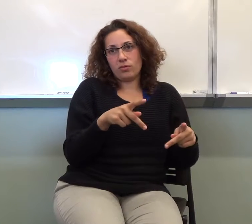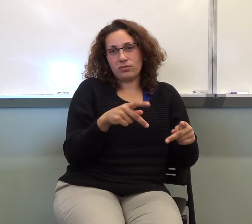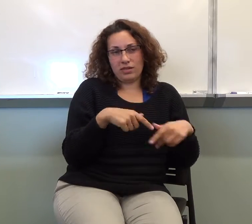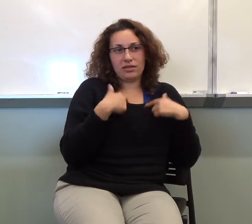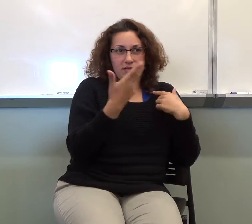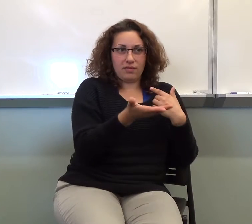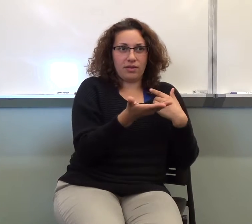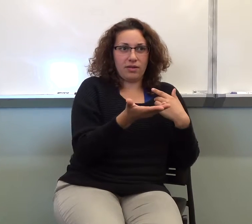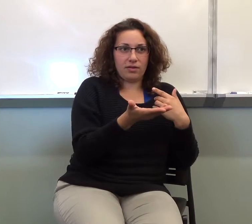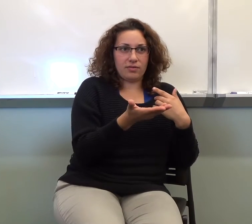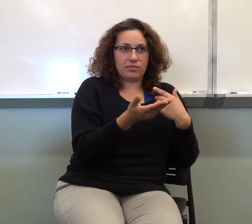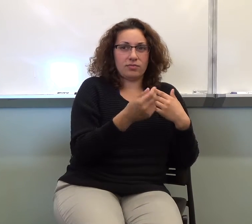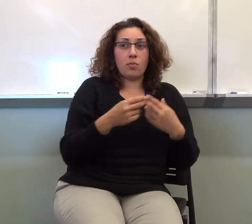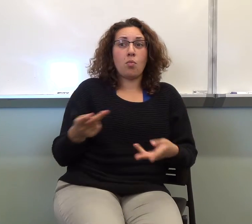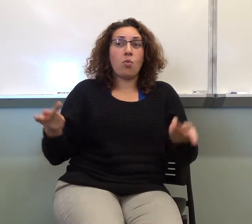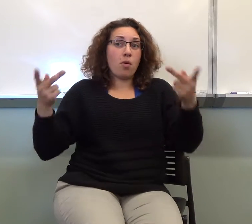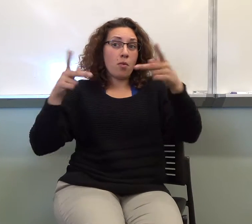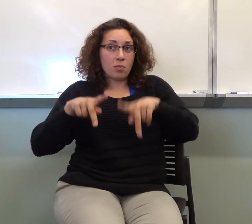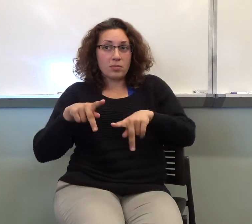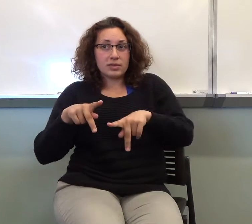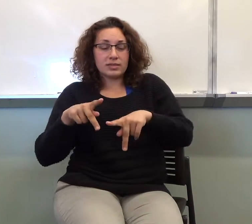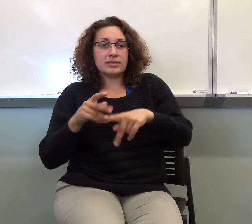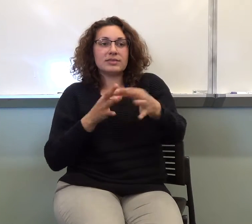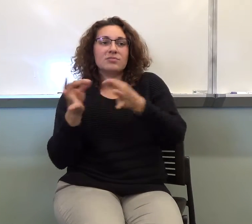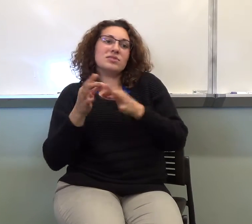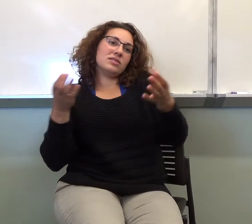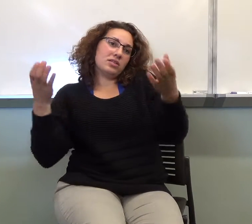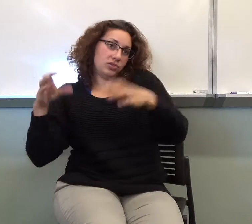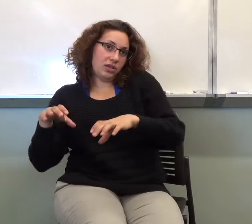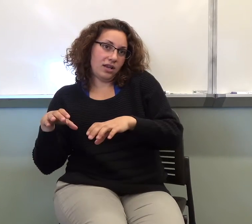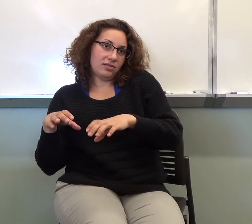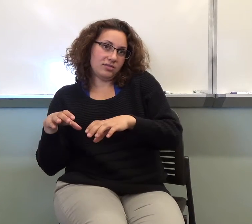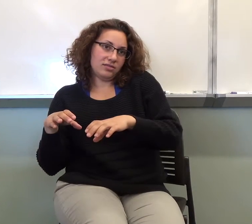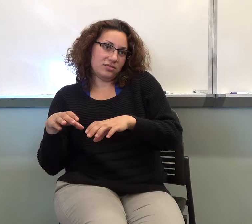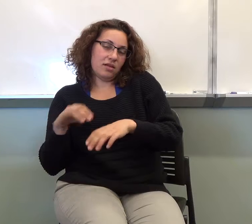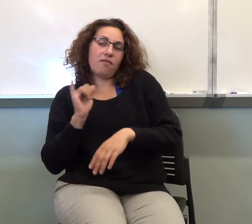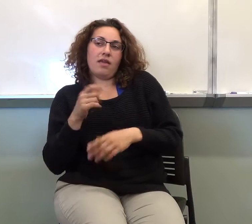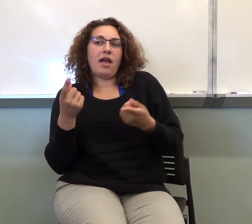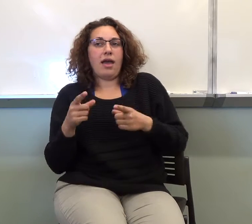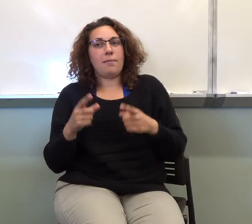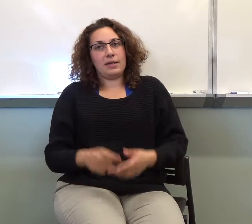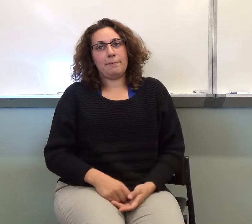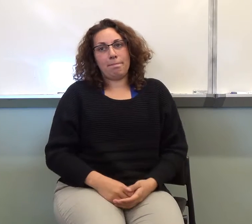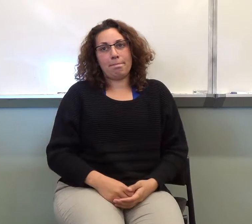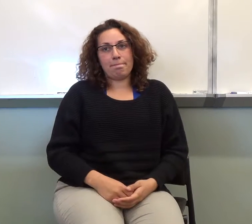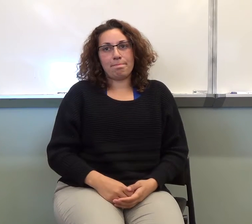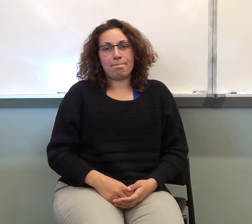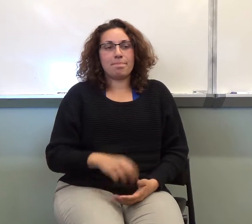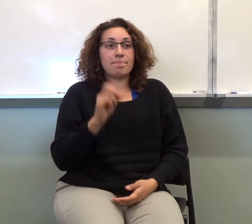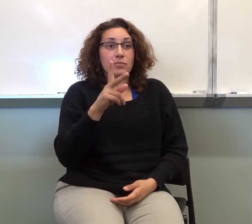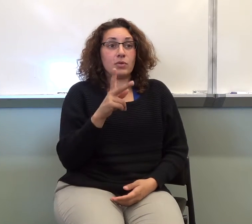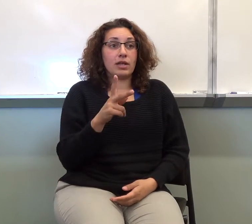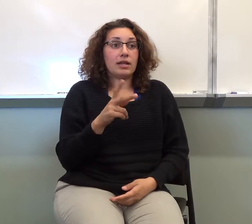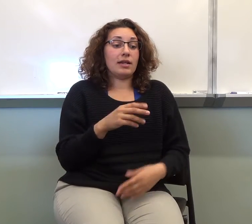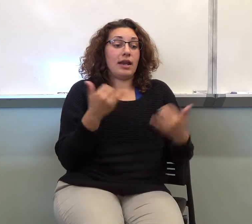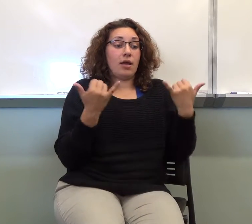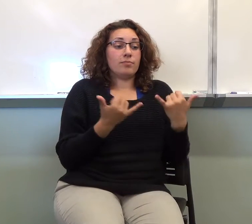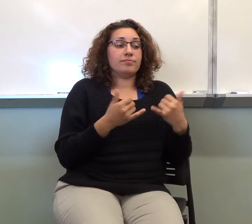before probability even begins to be intelligent, all right? Now, genetic DNA analysis can be